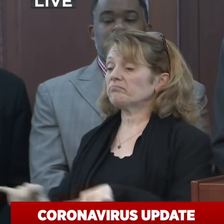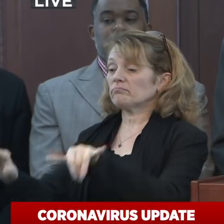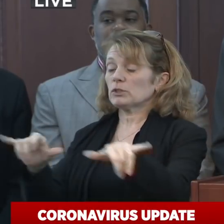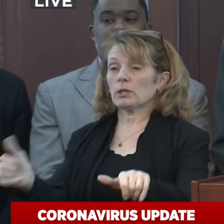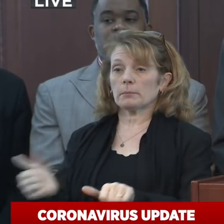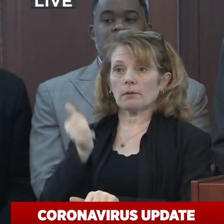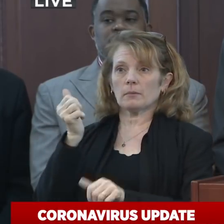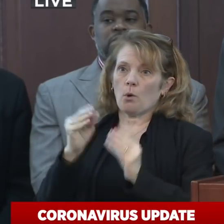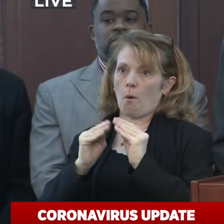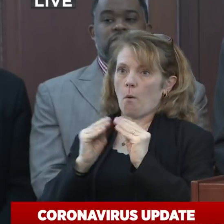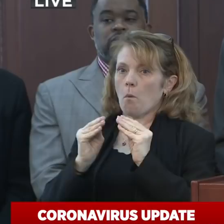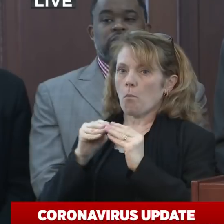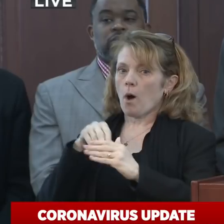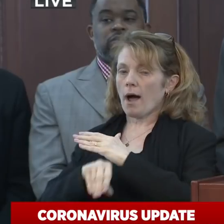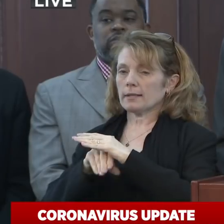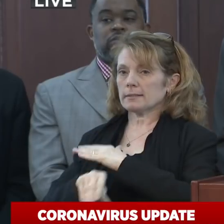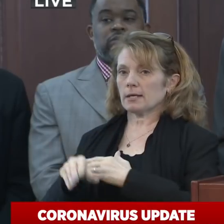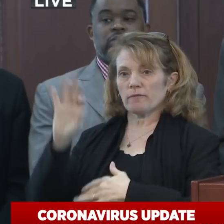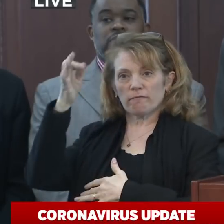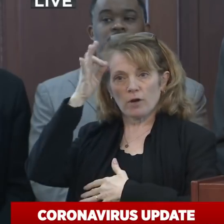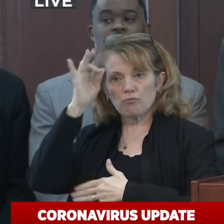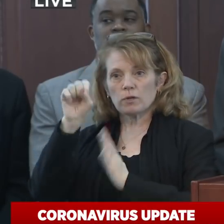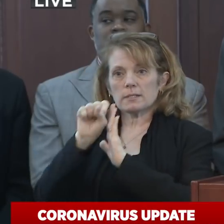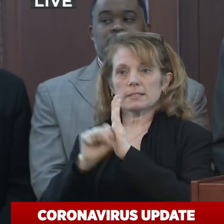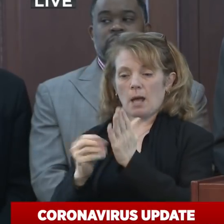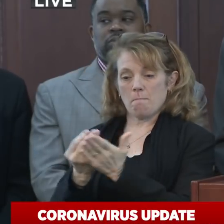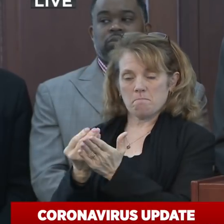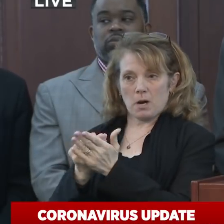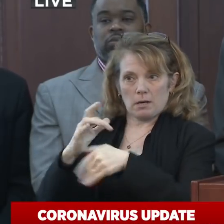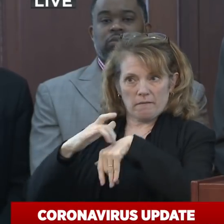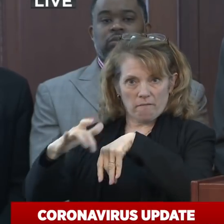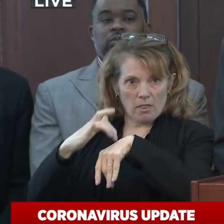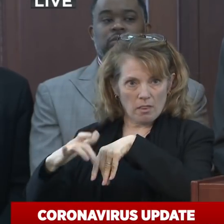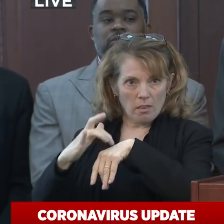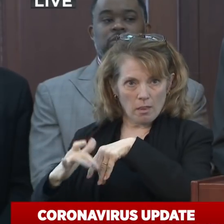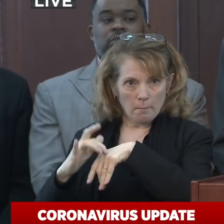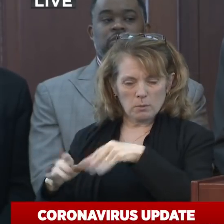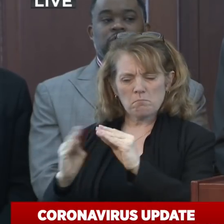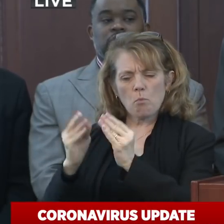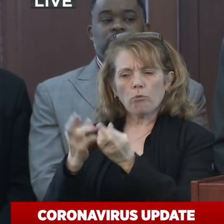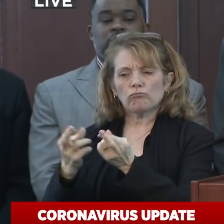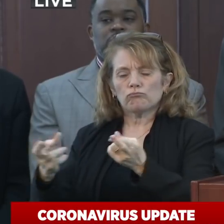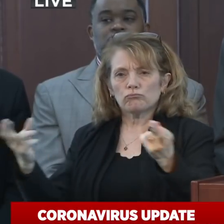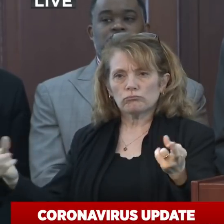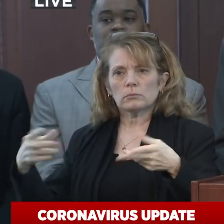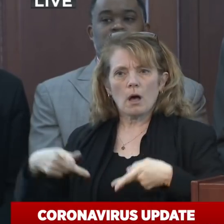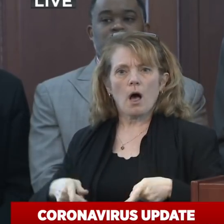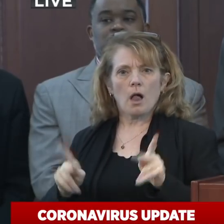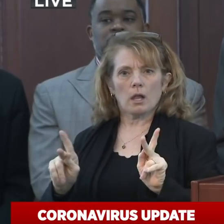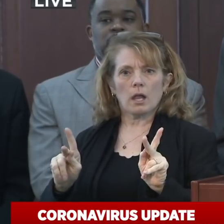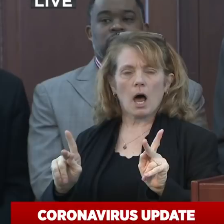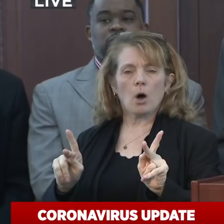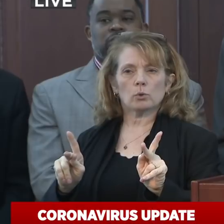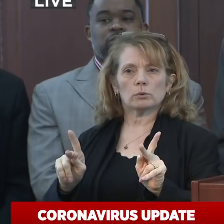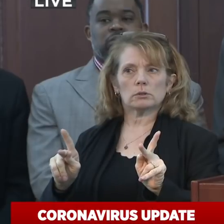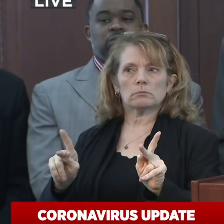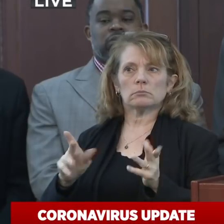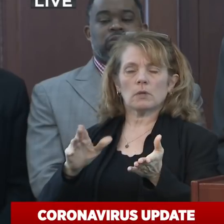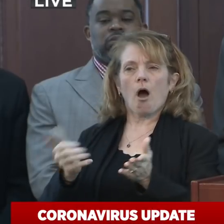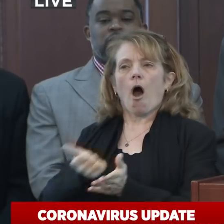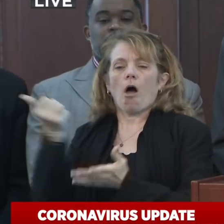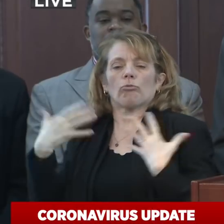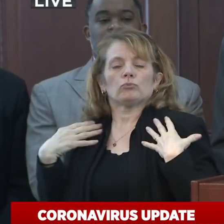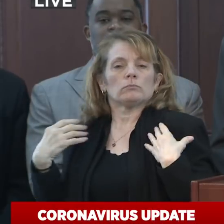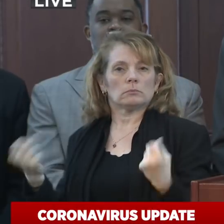to federal and state money, more resources. It allows other good health care professionals other than doctors and nurses